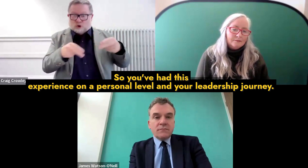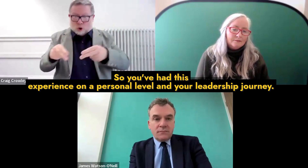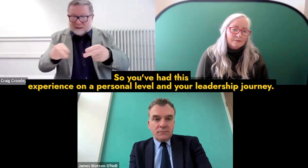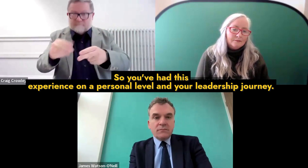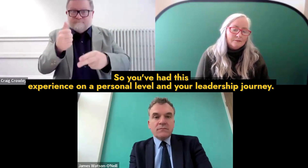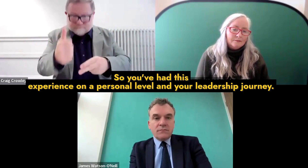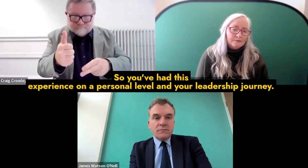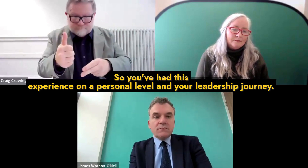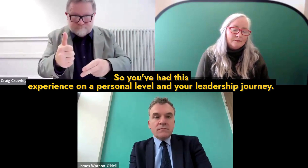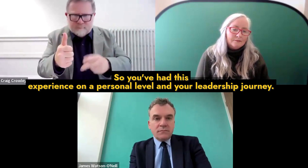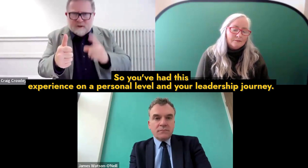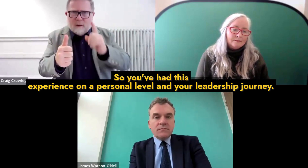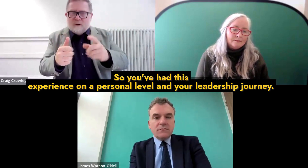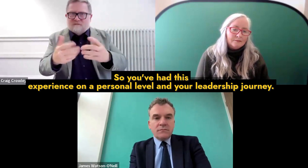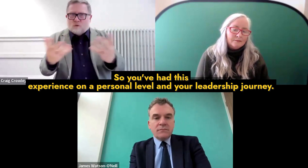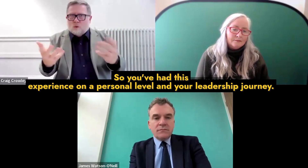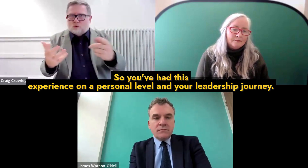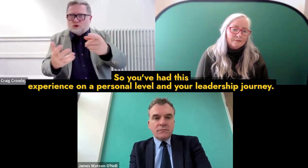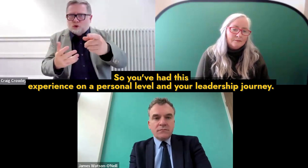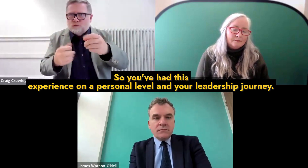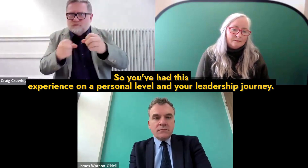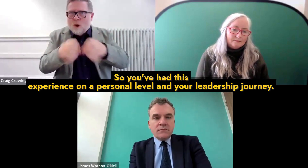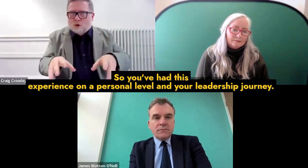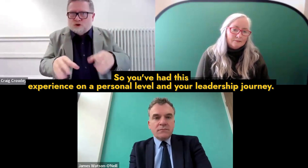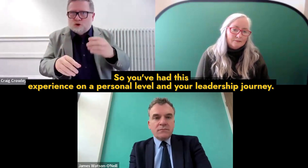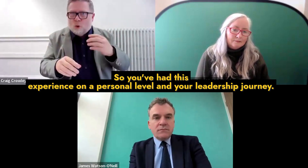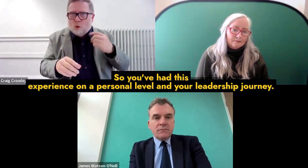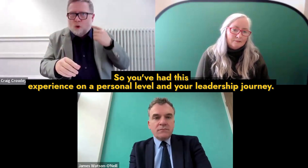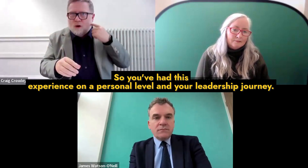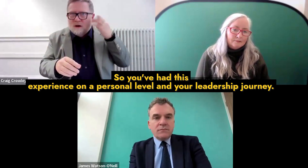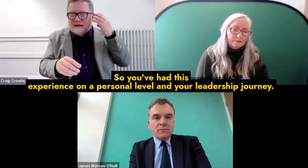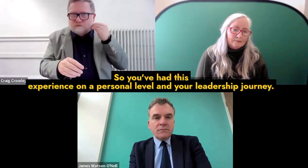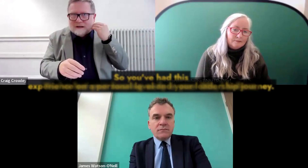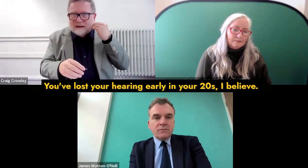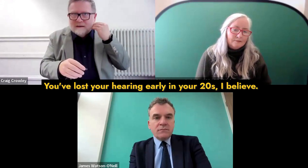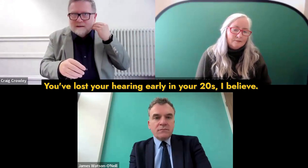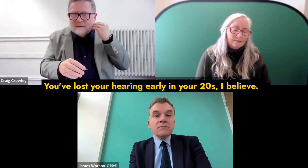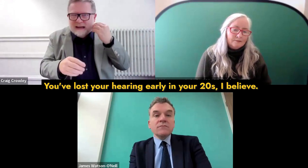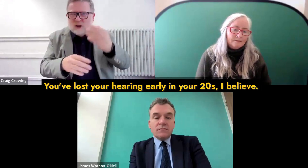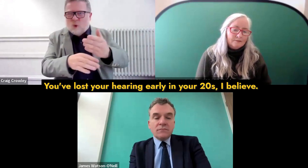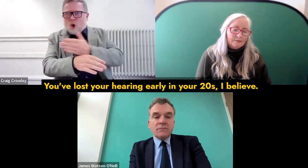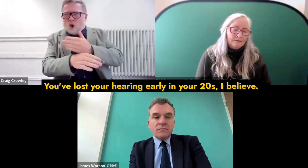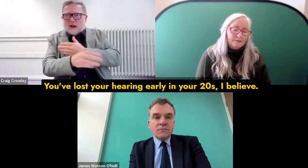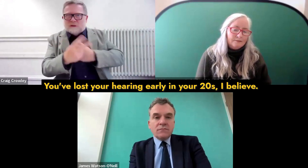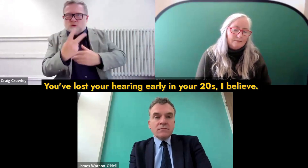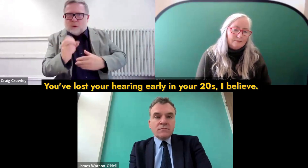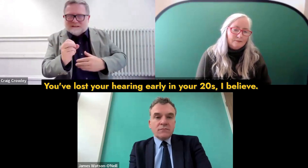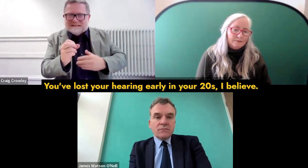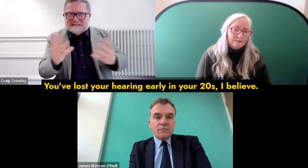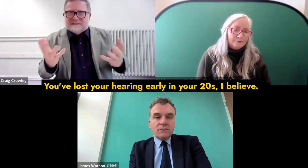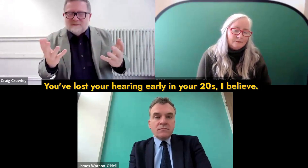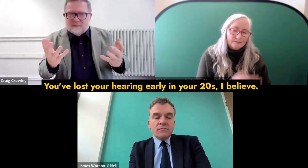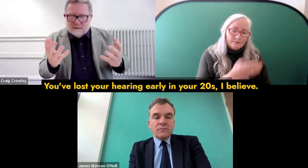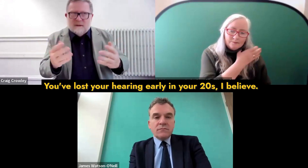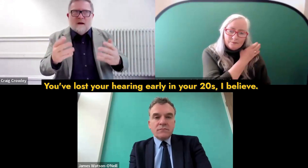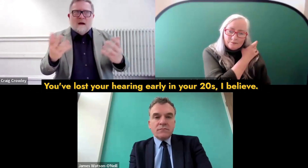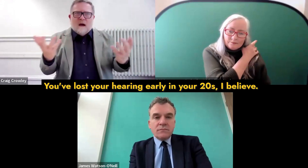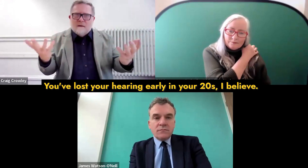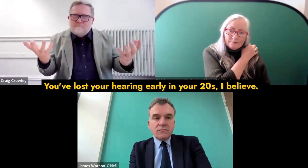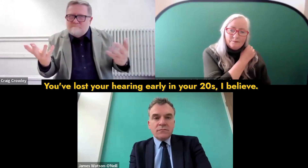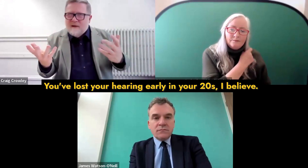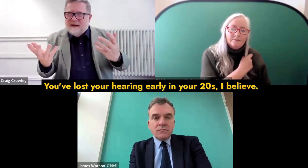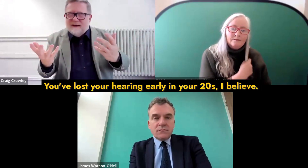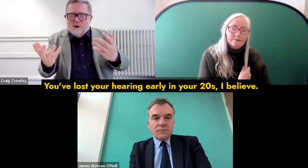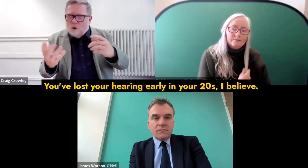on a personal level and your leadership journey. You've lost your hearing early